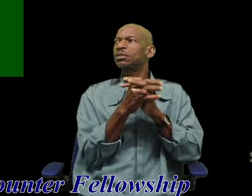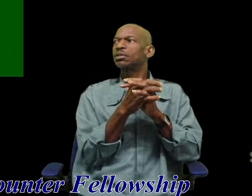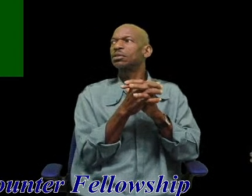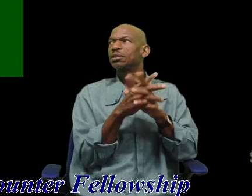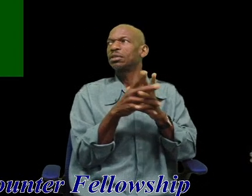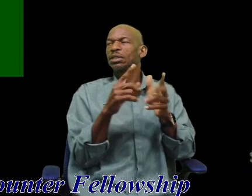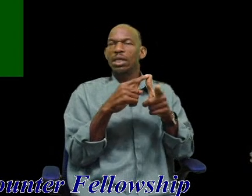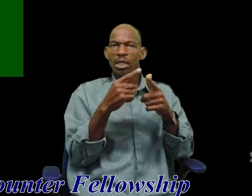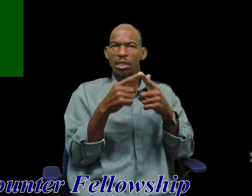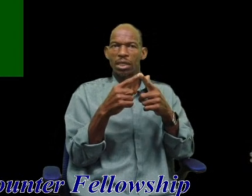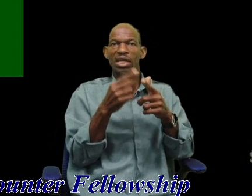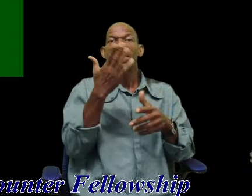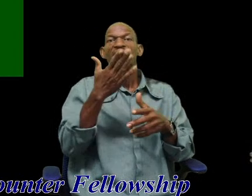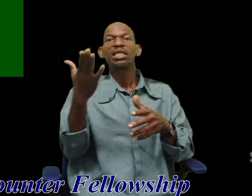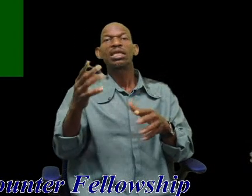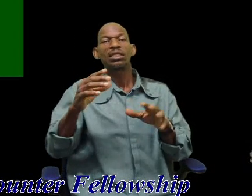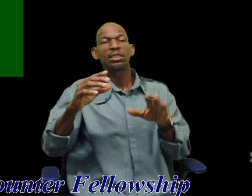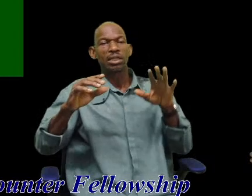is owned.